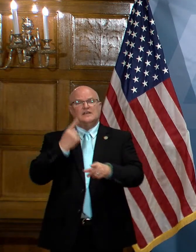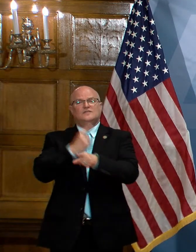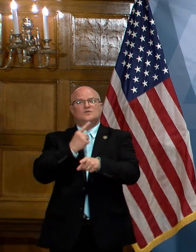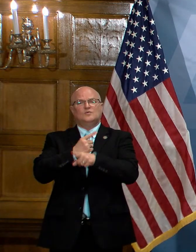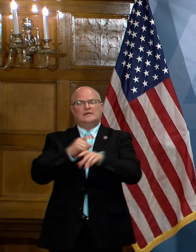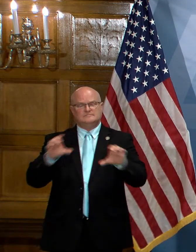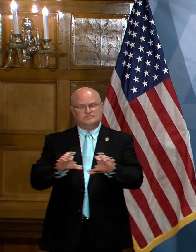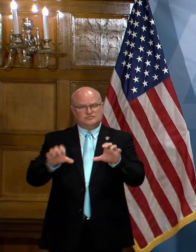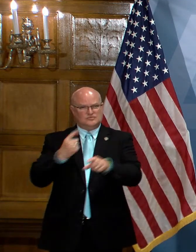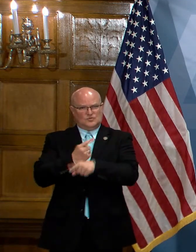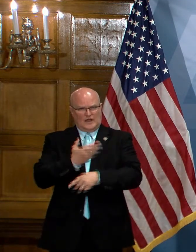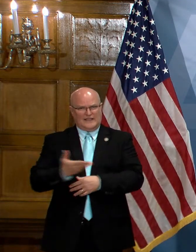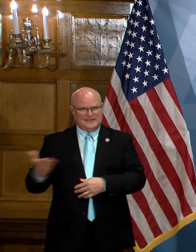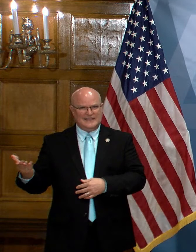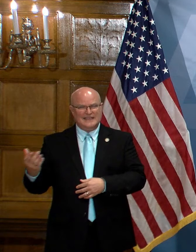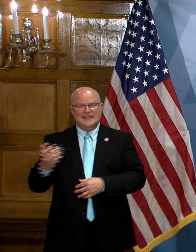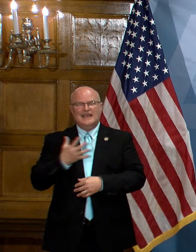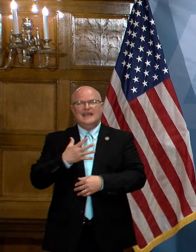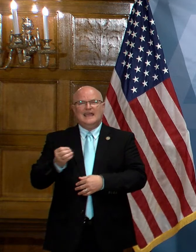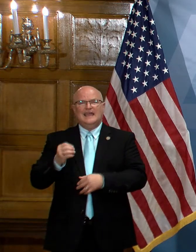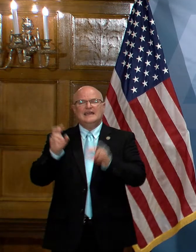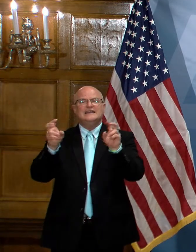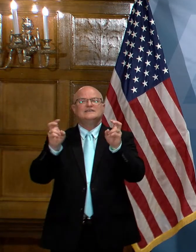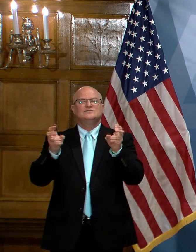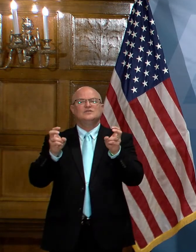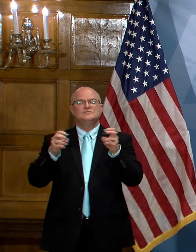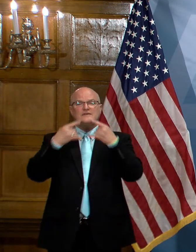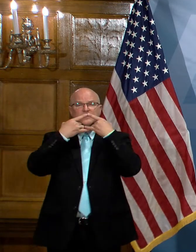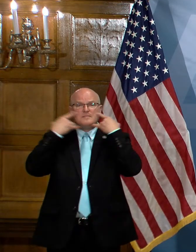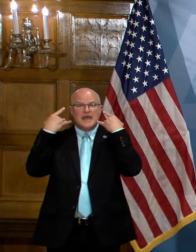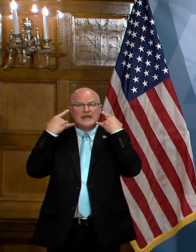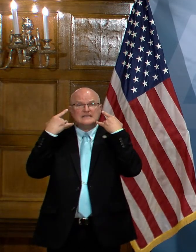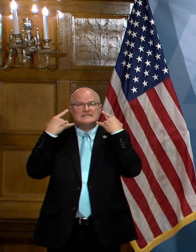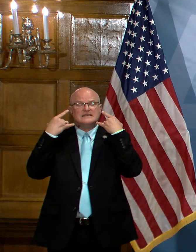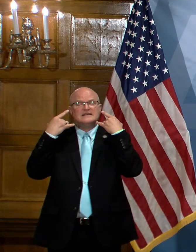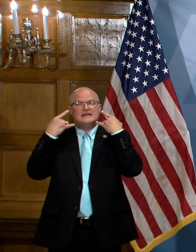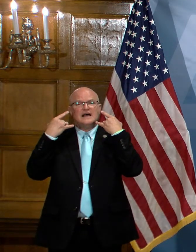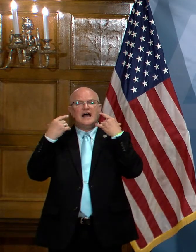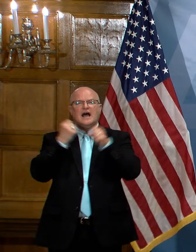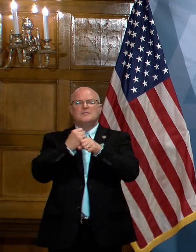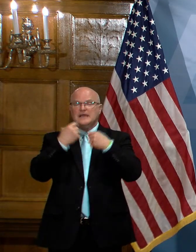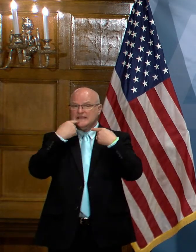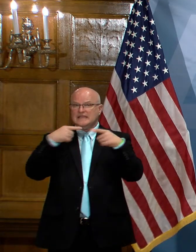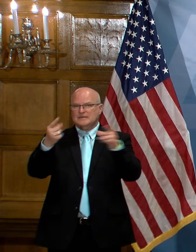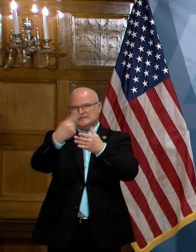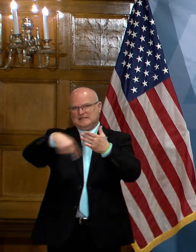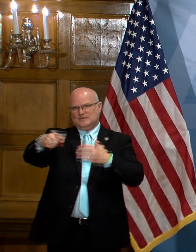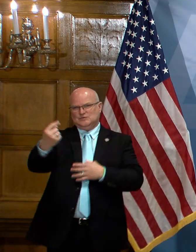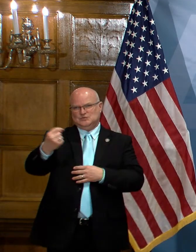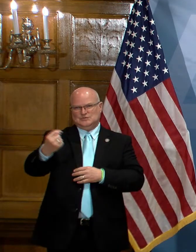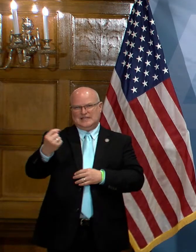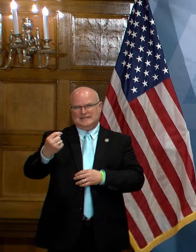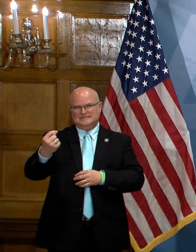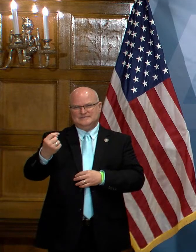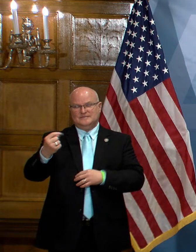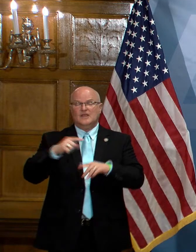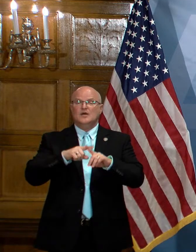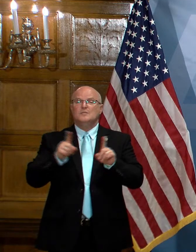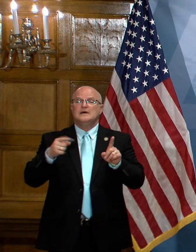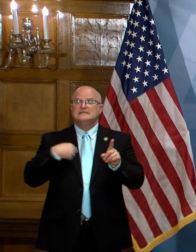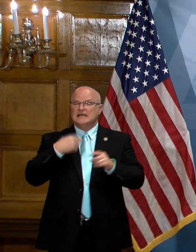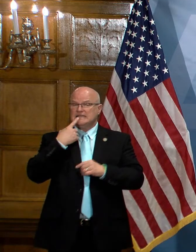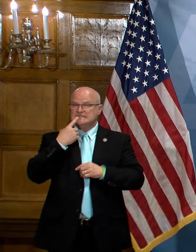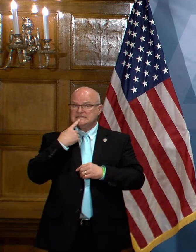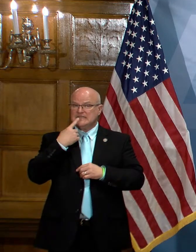right precautions, and in terms of the mask, I'll make that announcement next week. But as